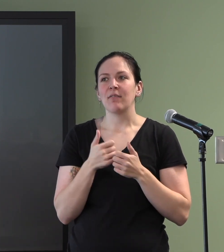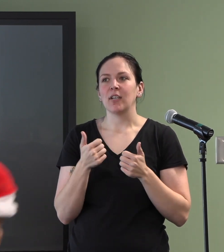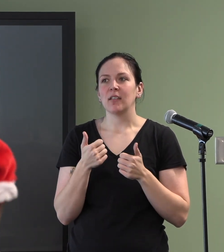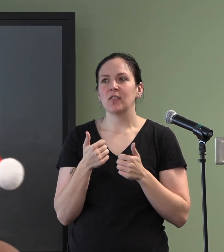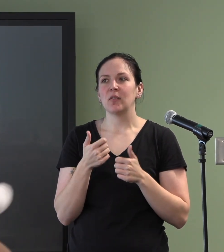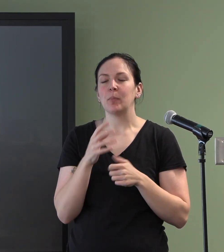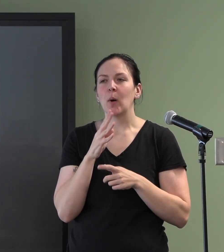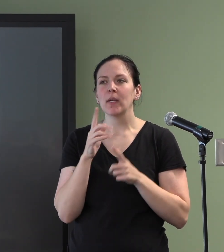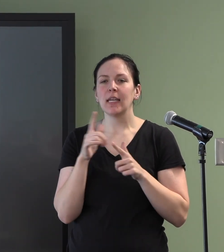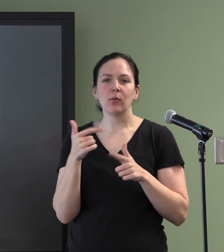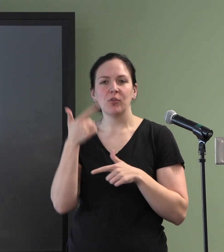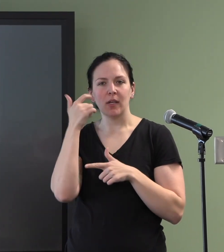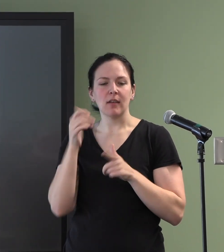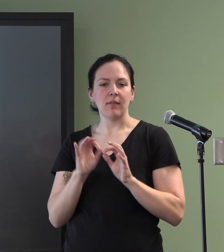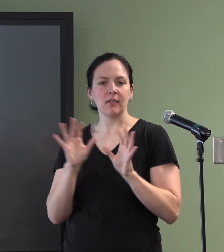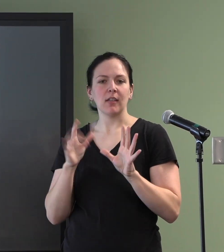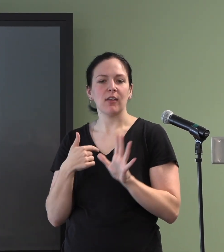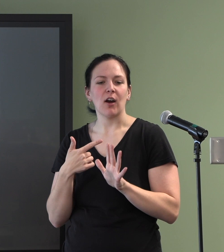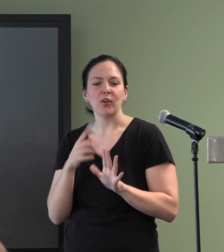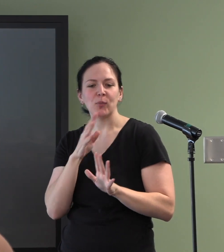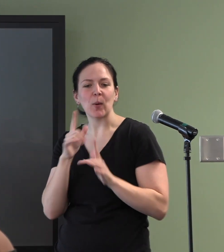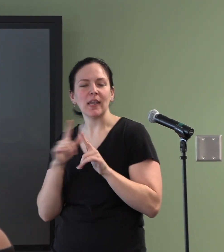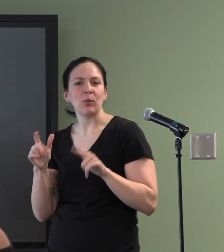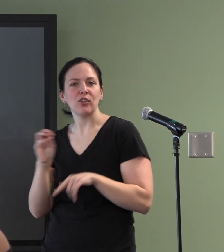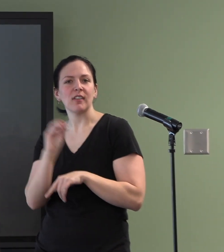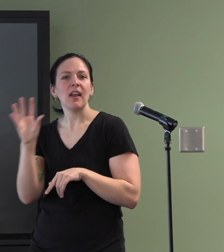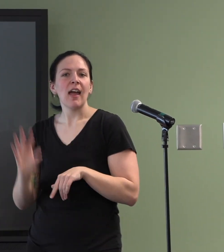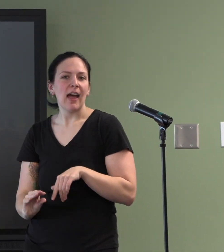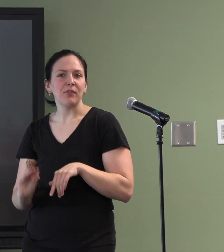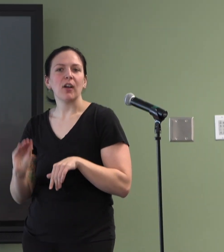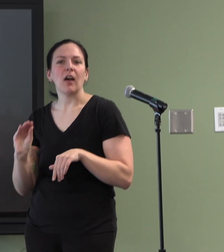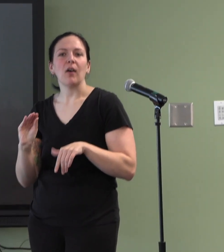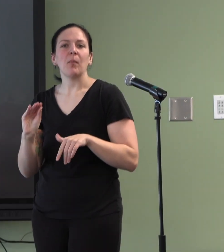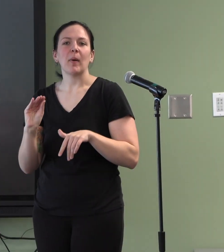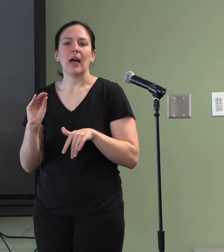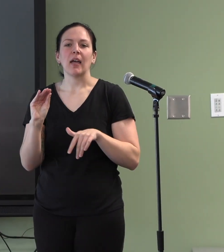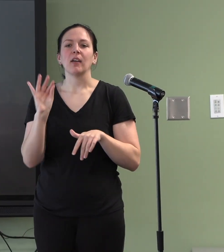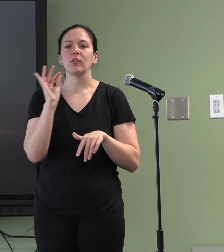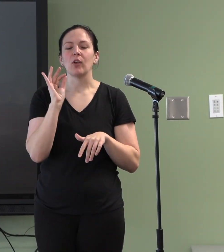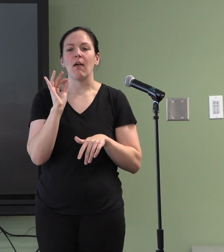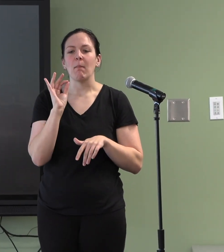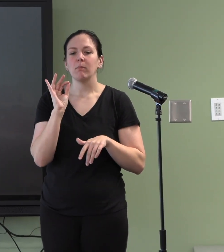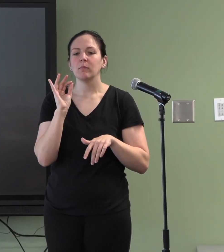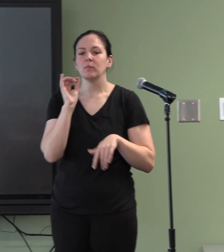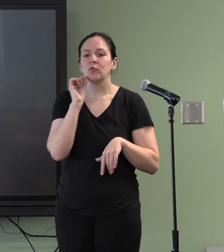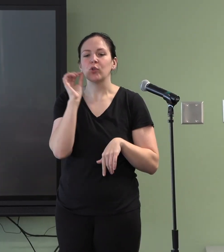every spoken language because obviously there are spoken languages in Africa by